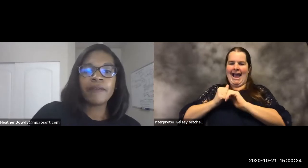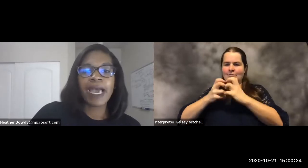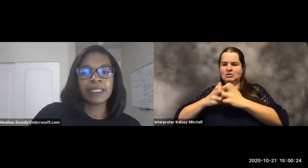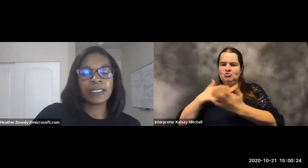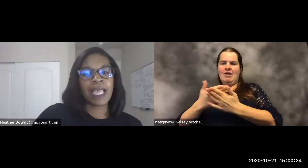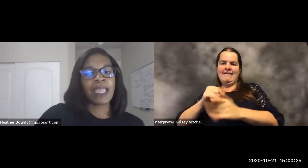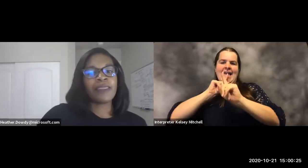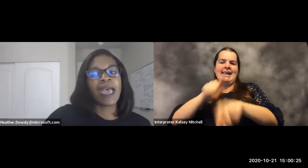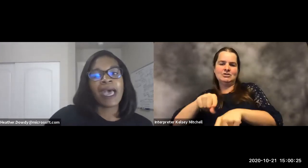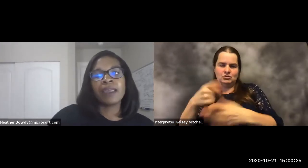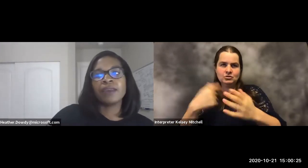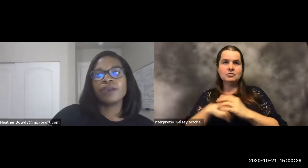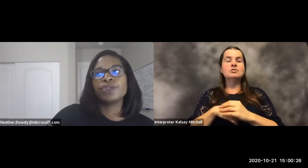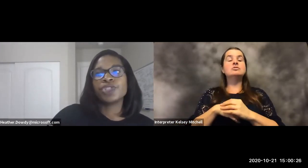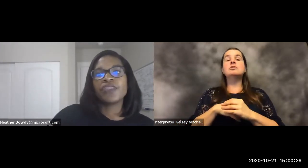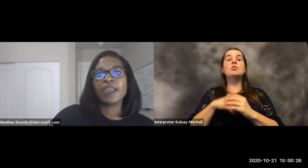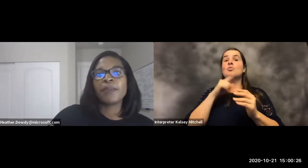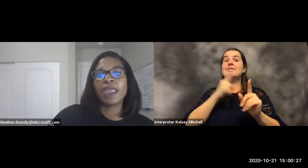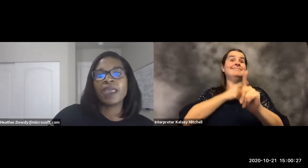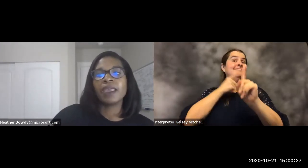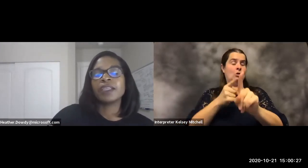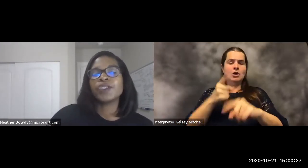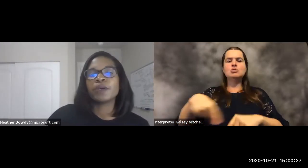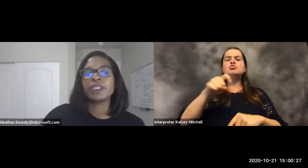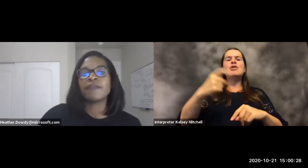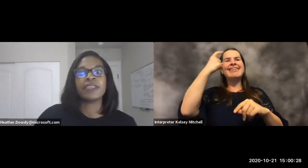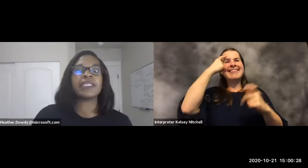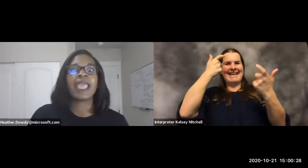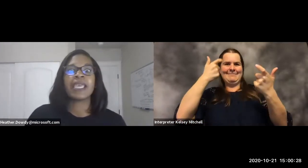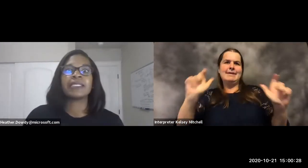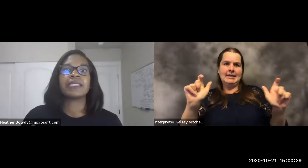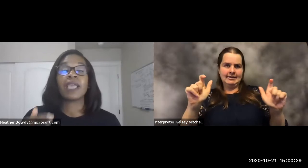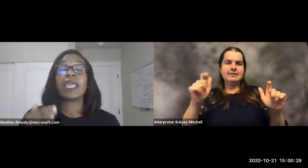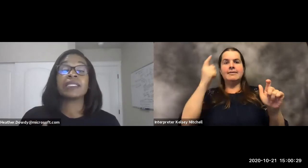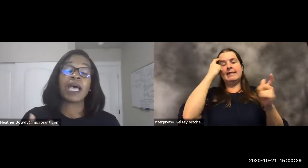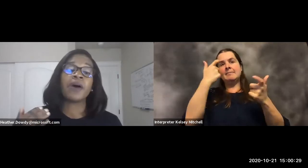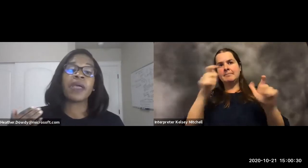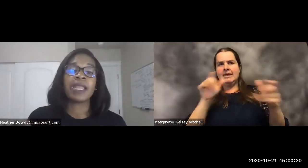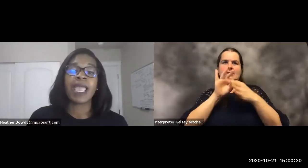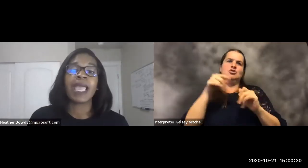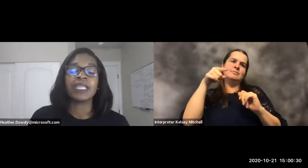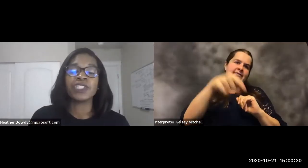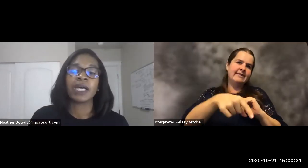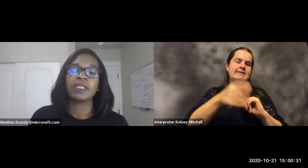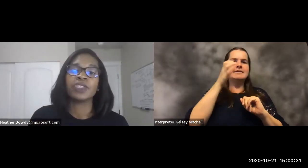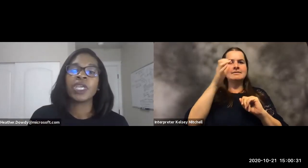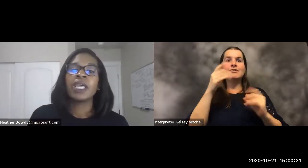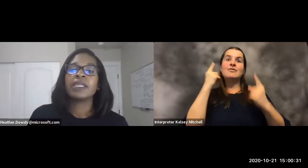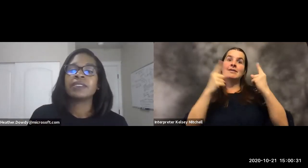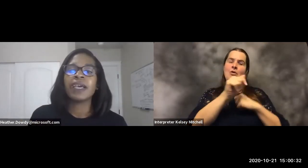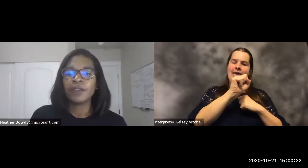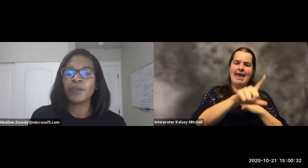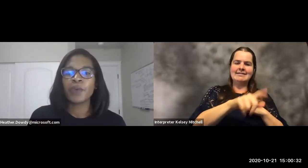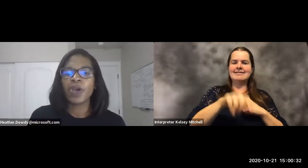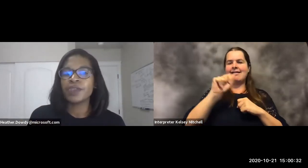So all of that to say that you should think big in terms of this ASL and AI